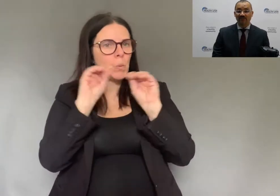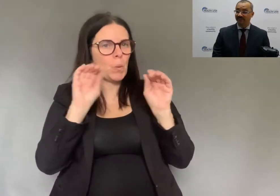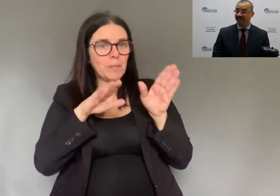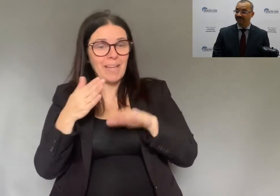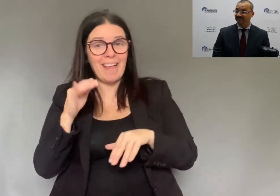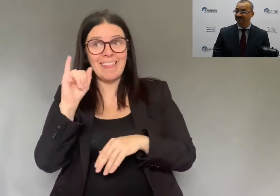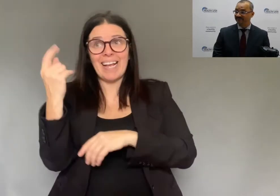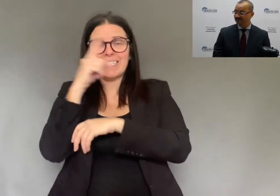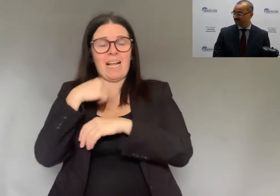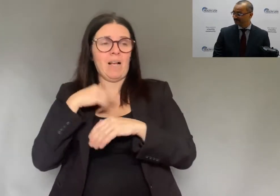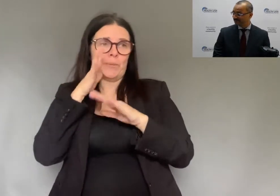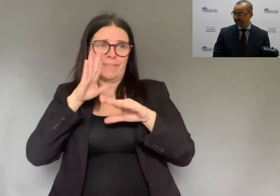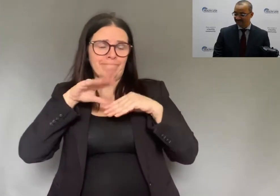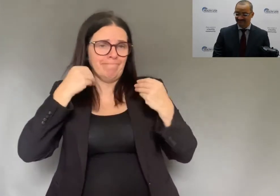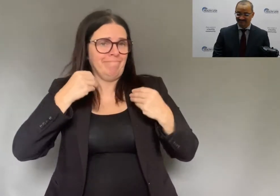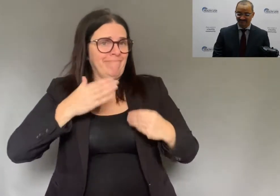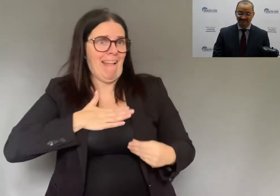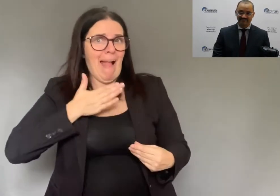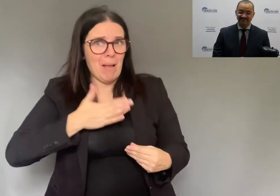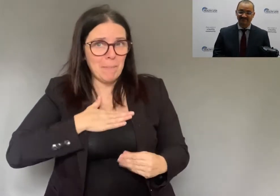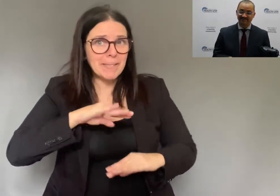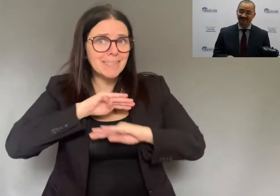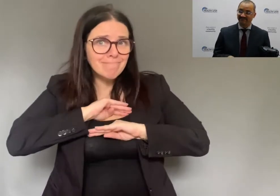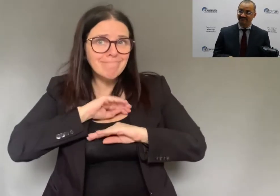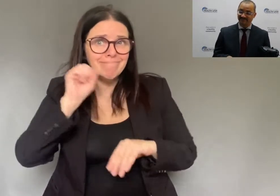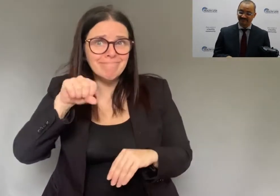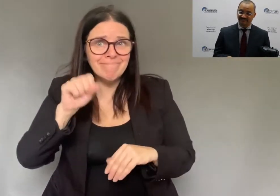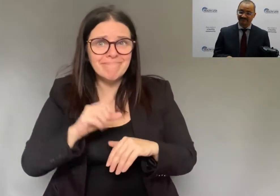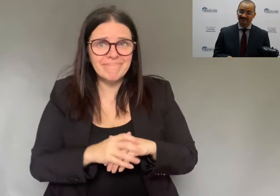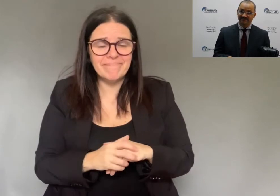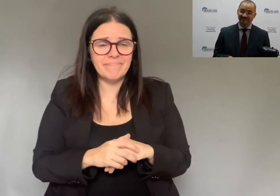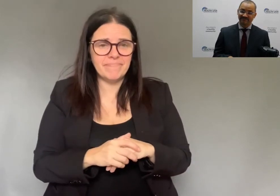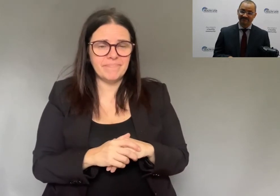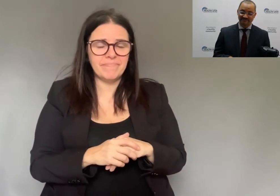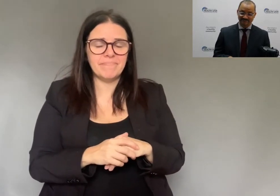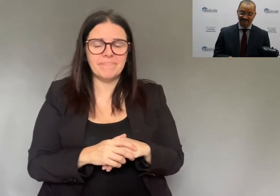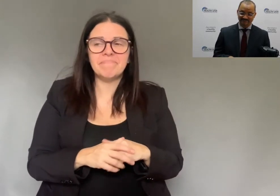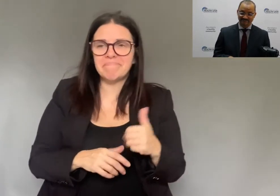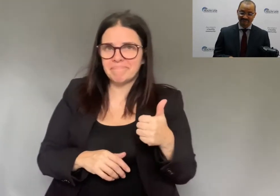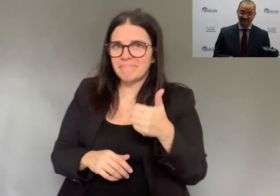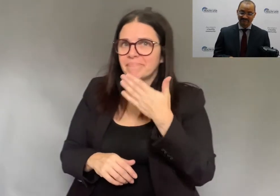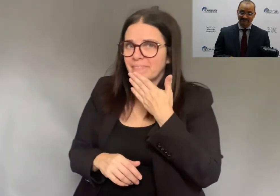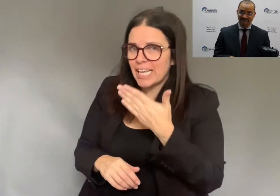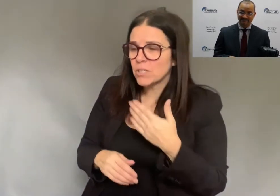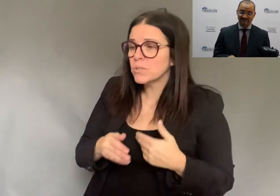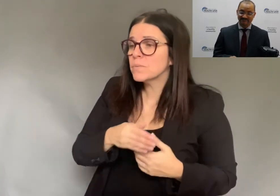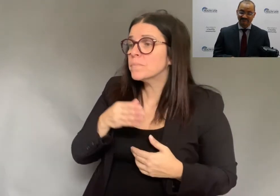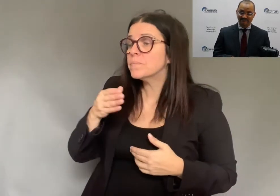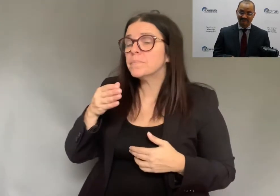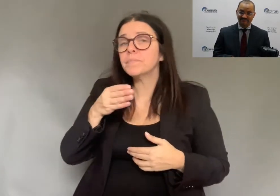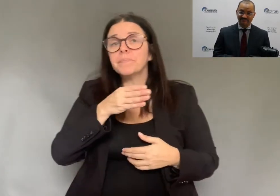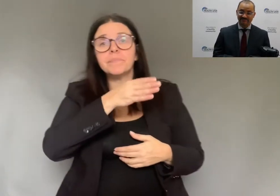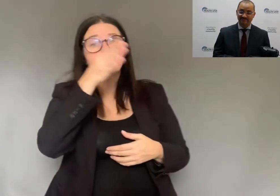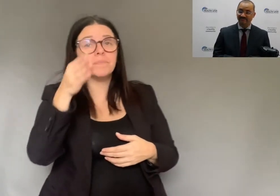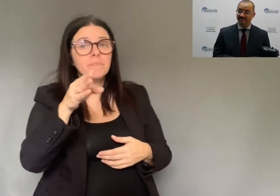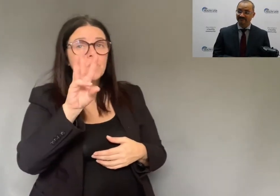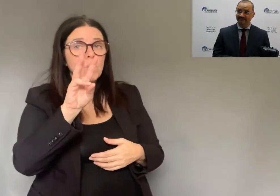about. Thank you. Any further questions from Windsorite? No,